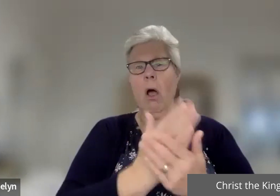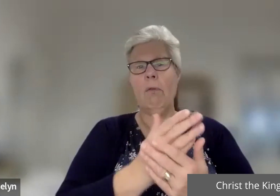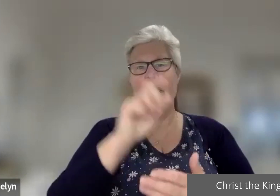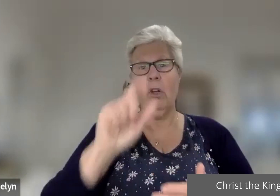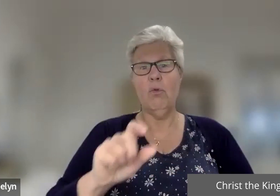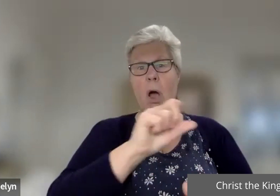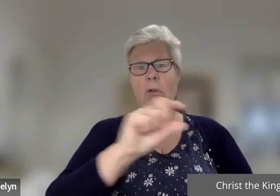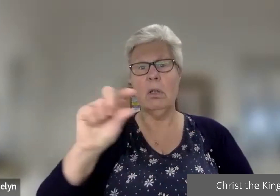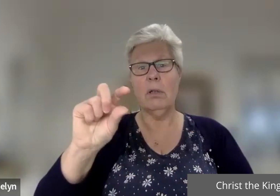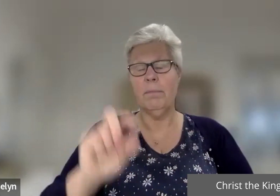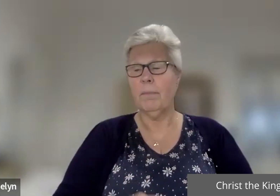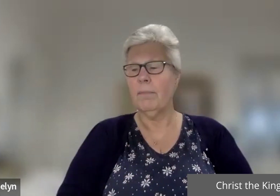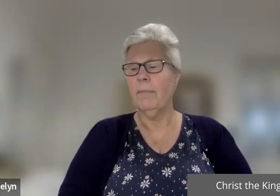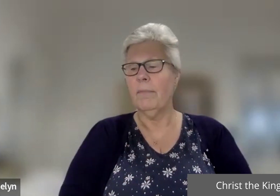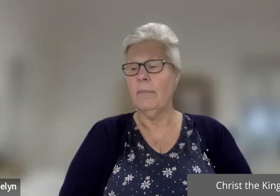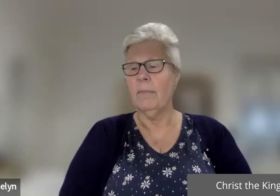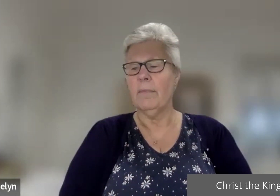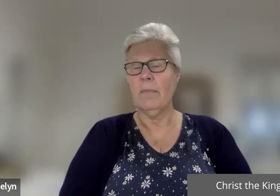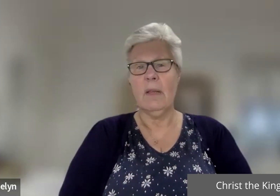Jesus on the cross.